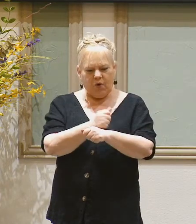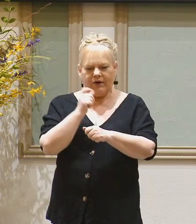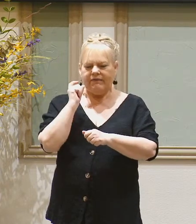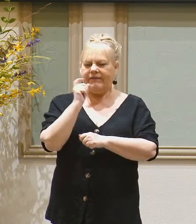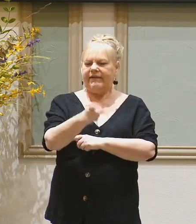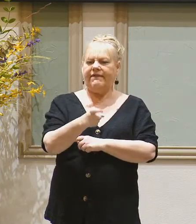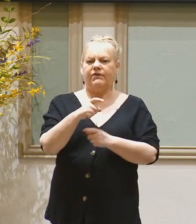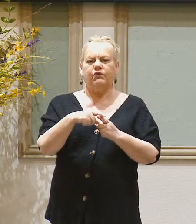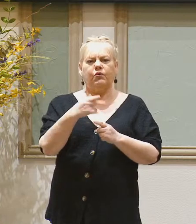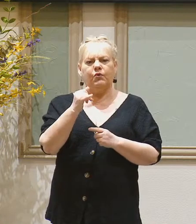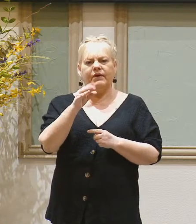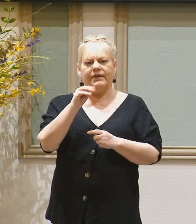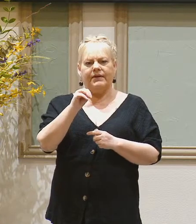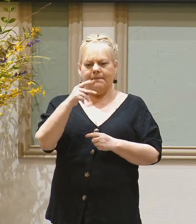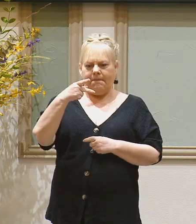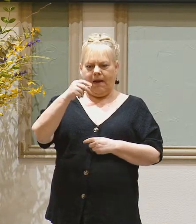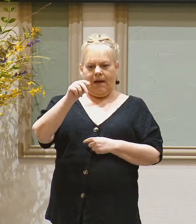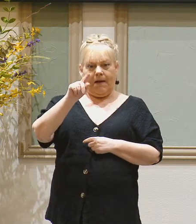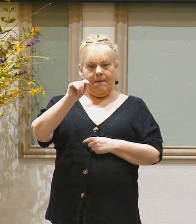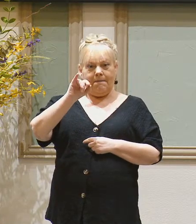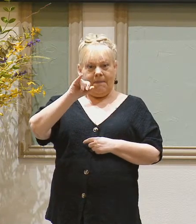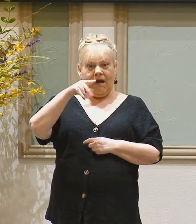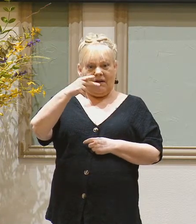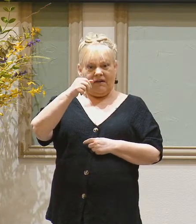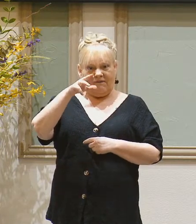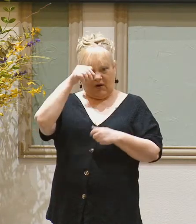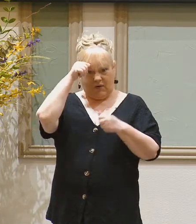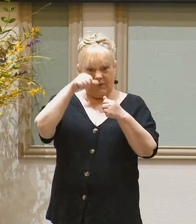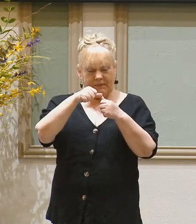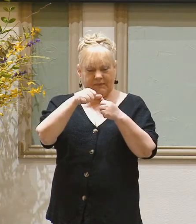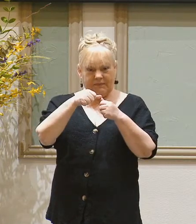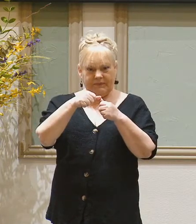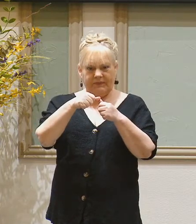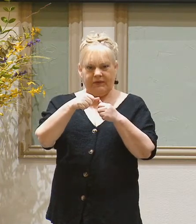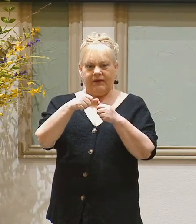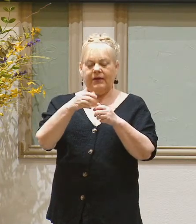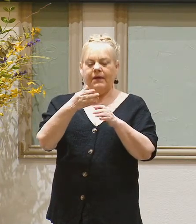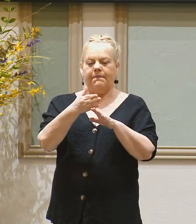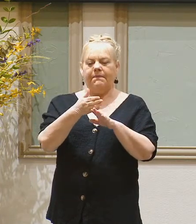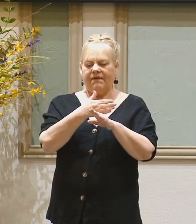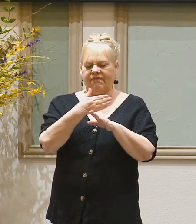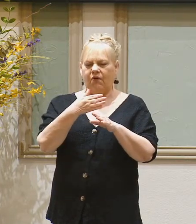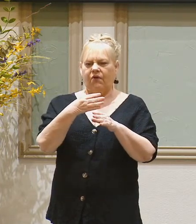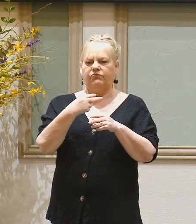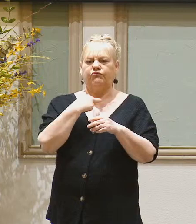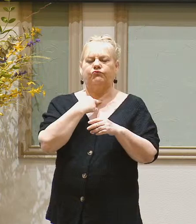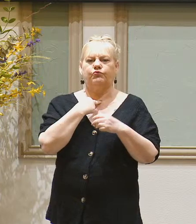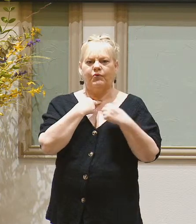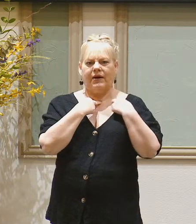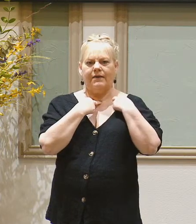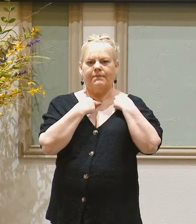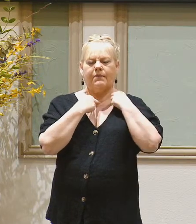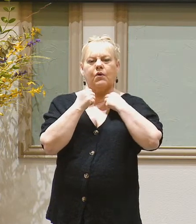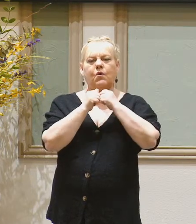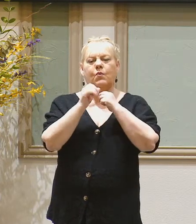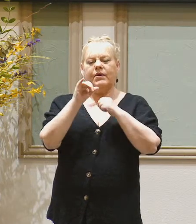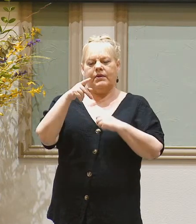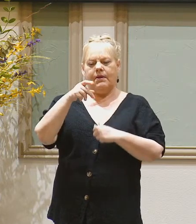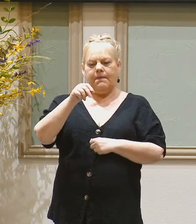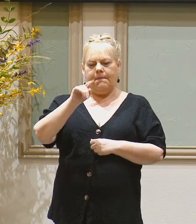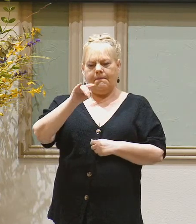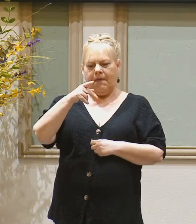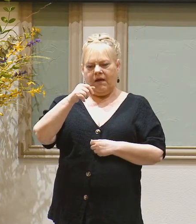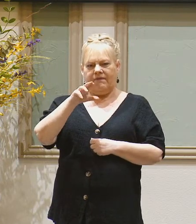him by Potiphar, you remember, before then finding himself caught in a trap with Potiphar's